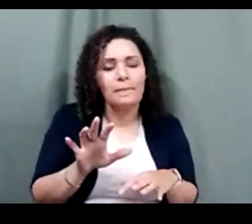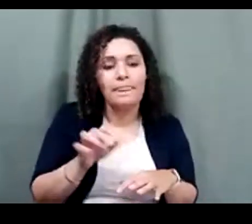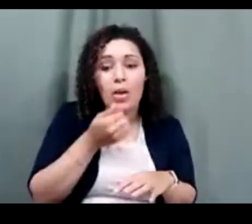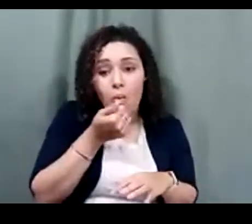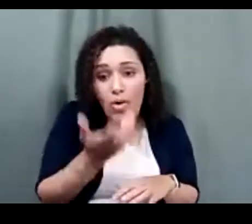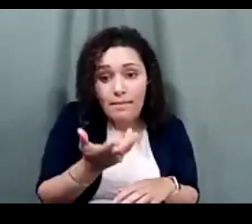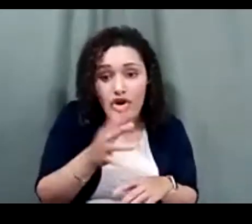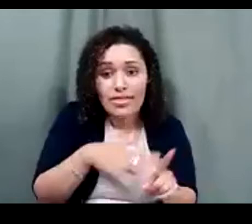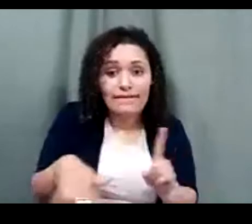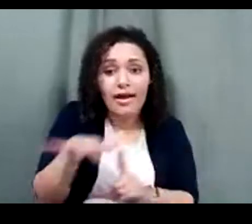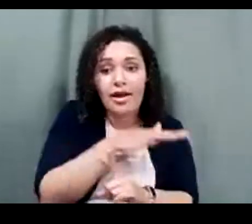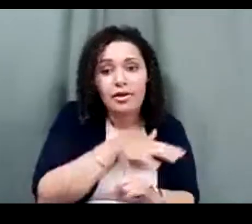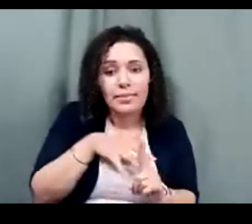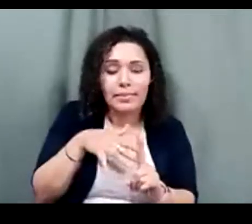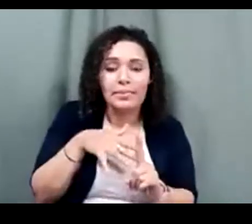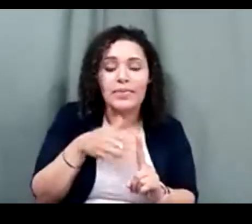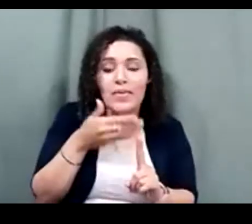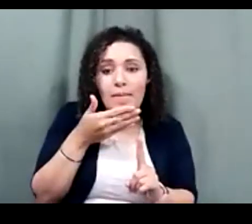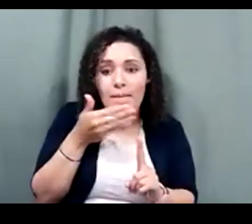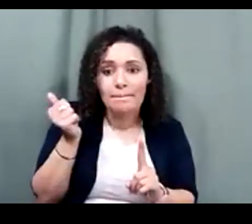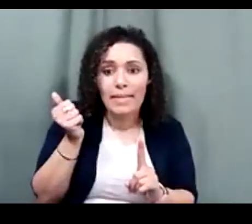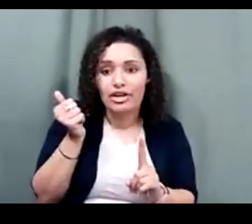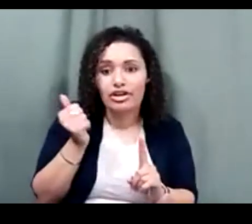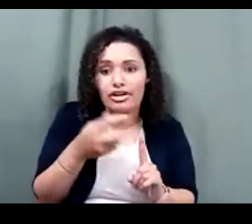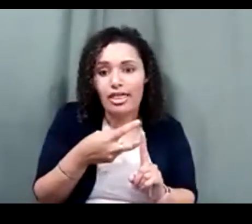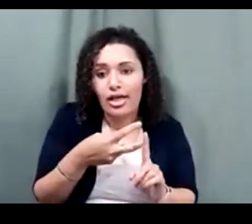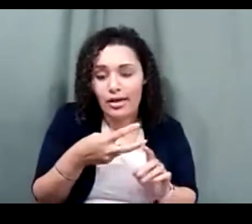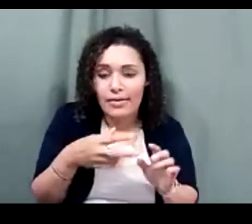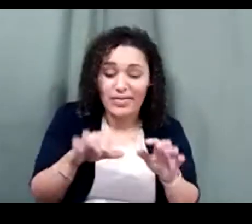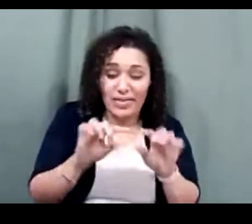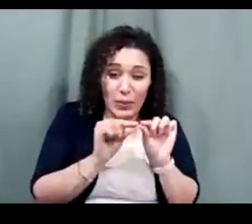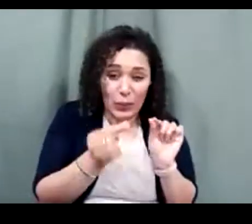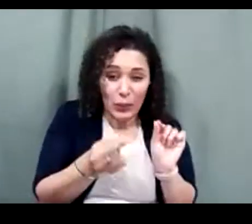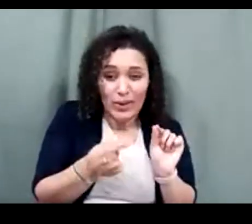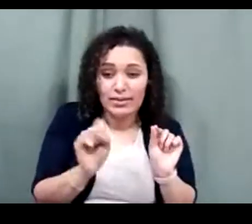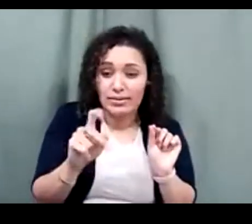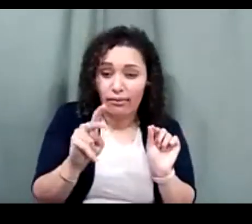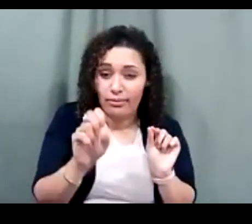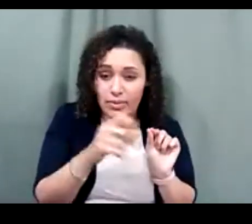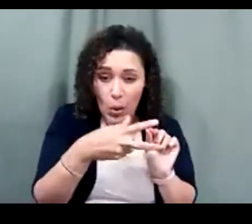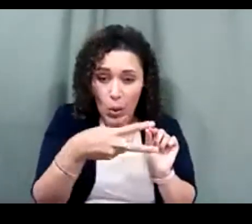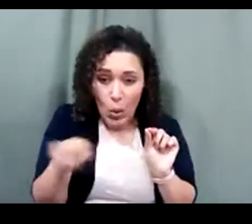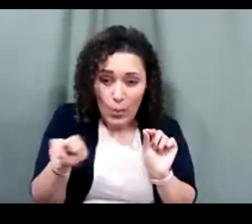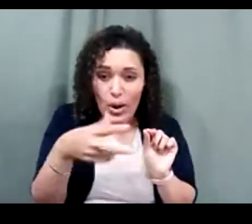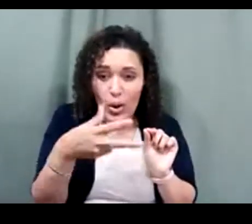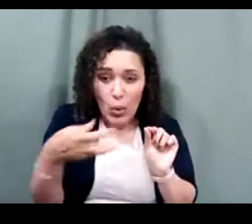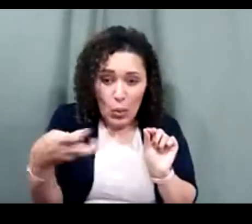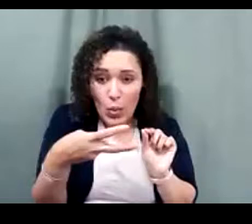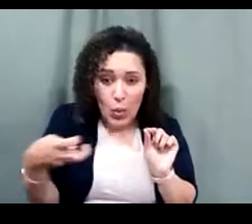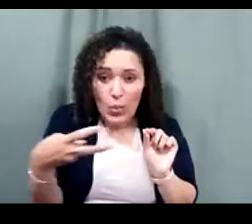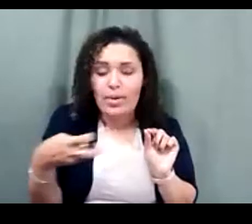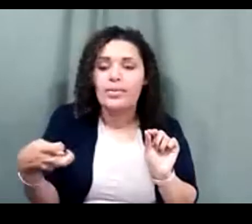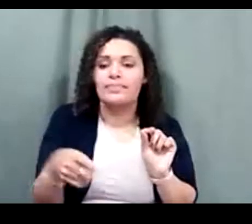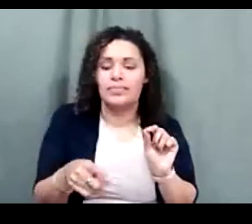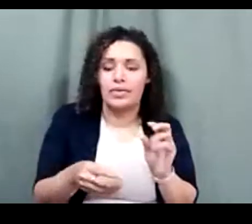environment is, the better the extraction is going to be from the skins. So the more that the juice can absorb from